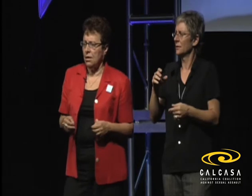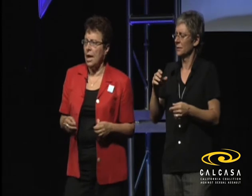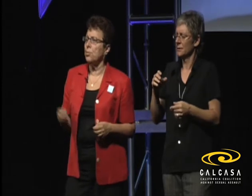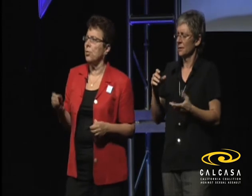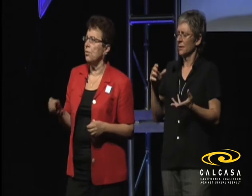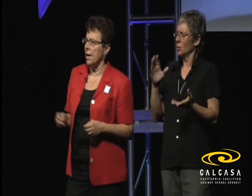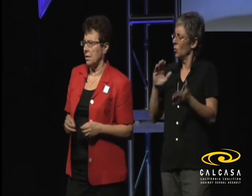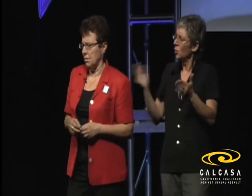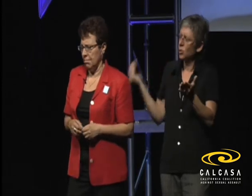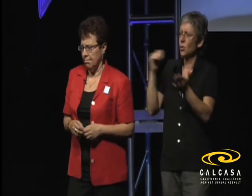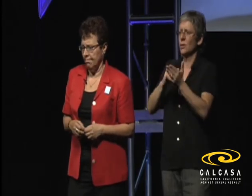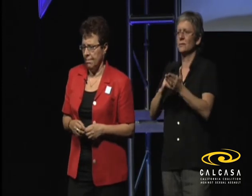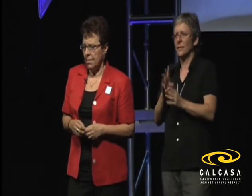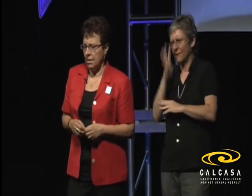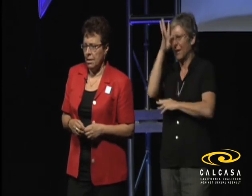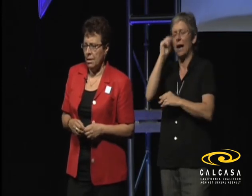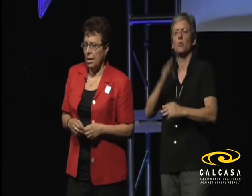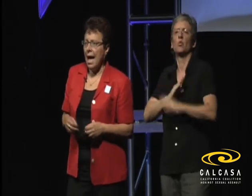reinvent, and prevent.